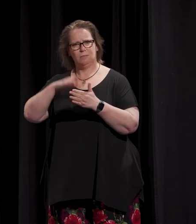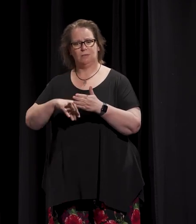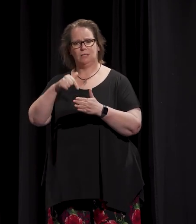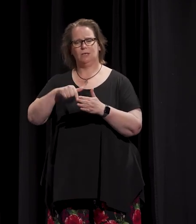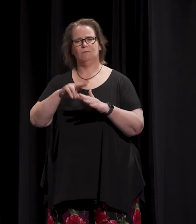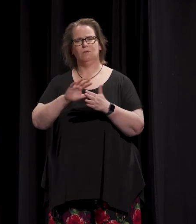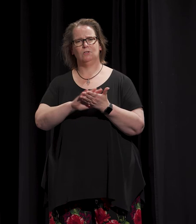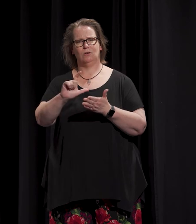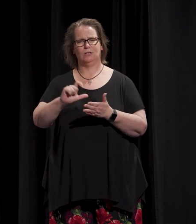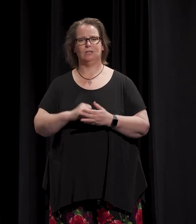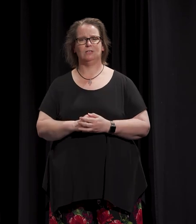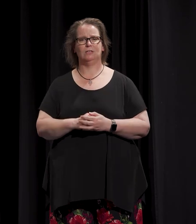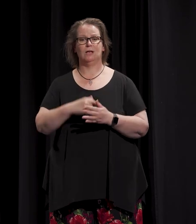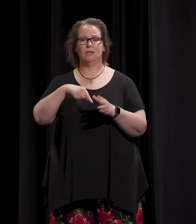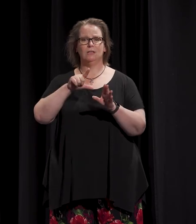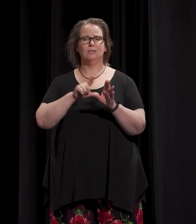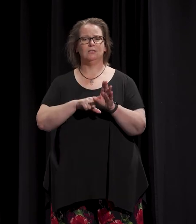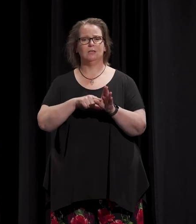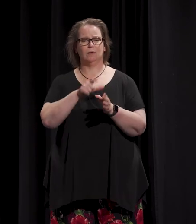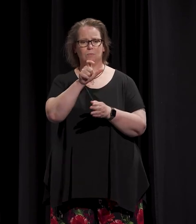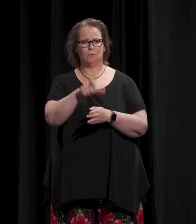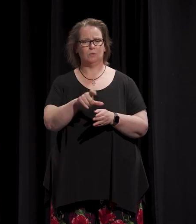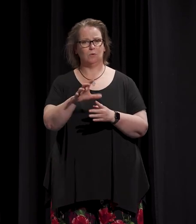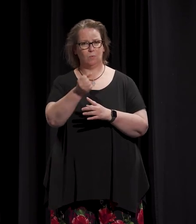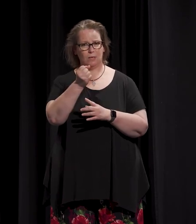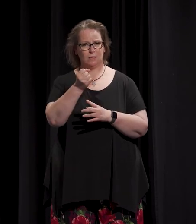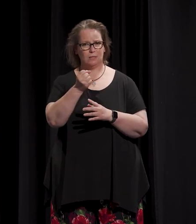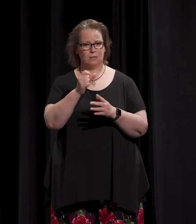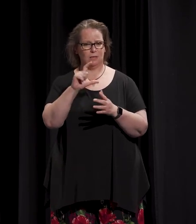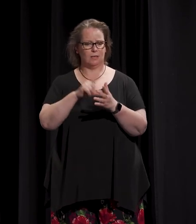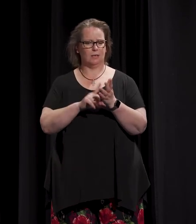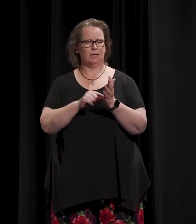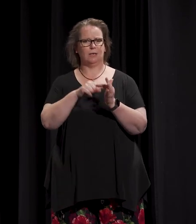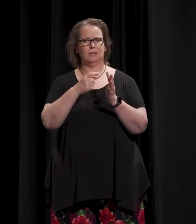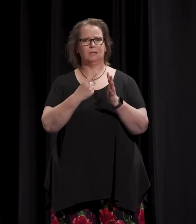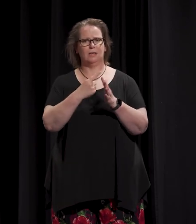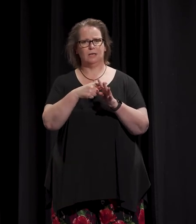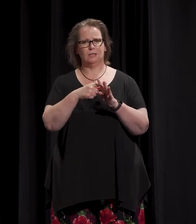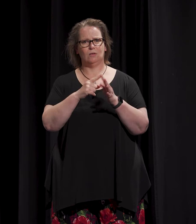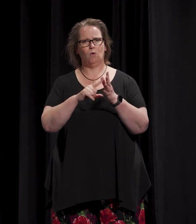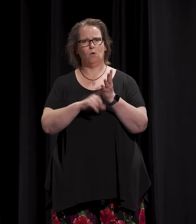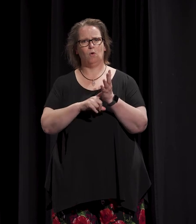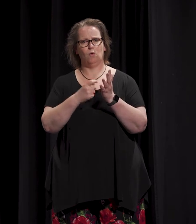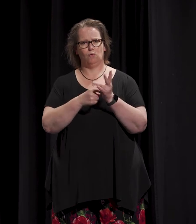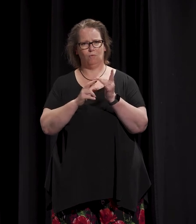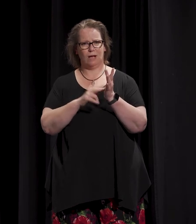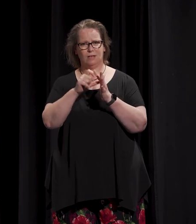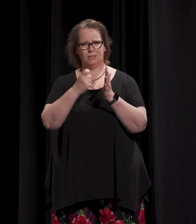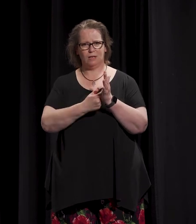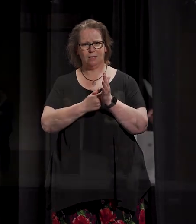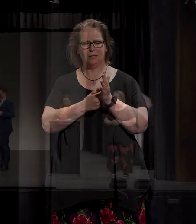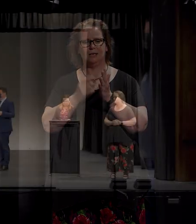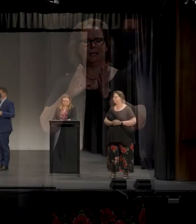college. This year's recipient of the Caltech's All-Rounder Award is Mia Chadwick.